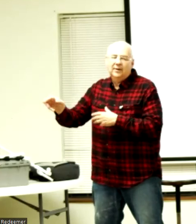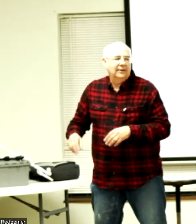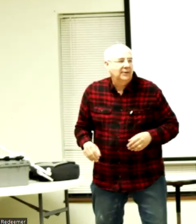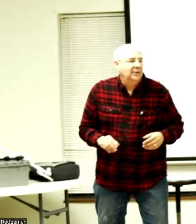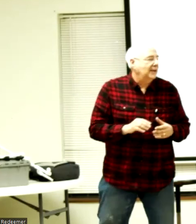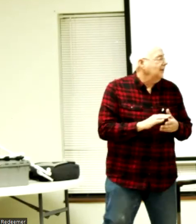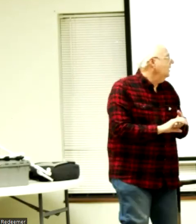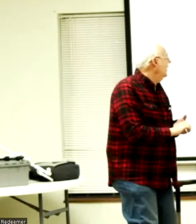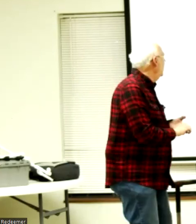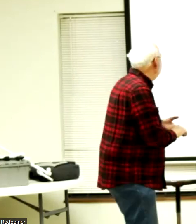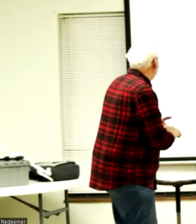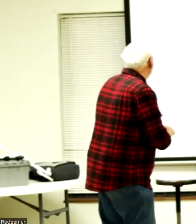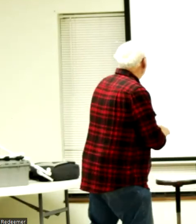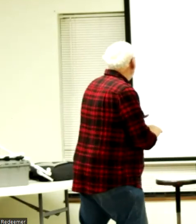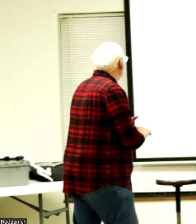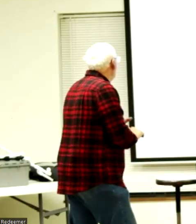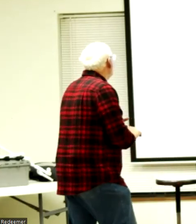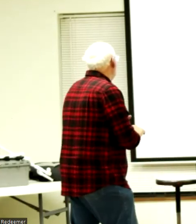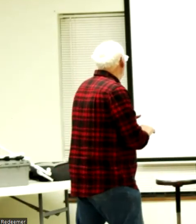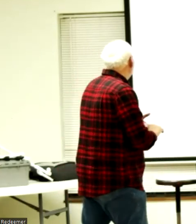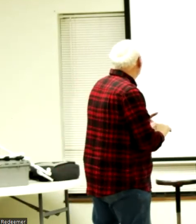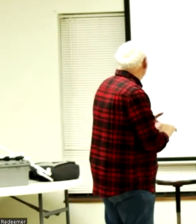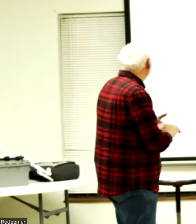I don't do that. Marshmallows, there we go.